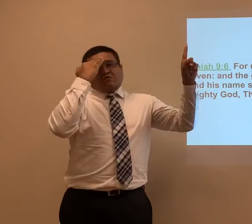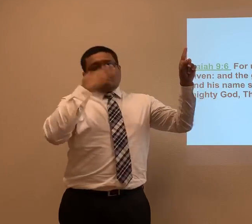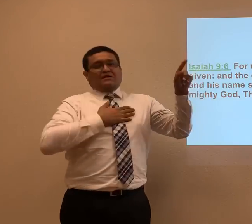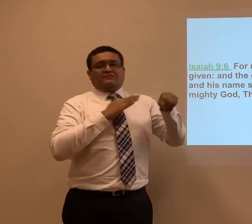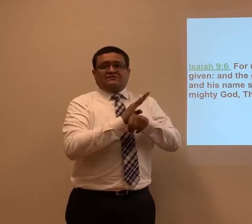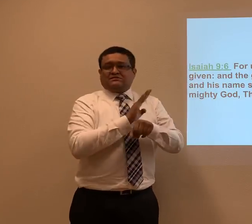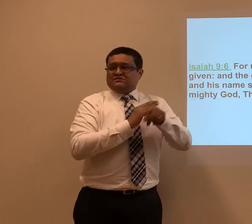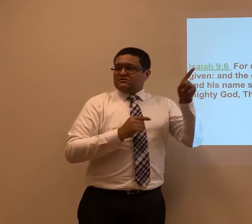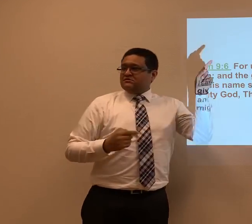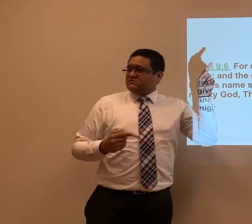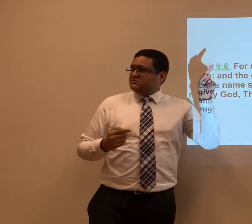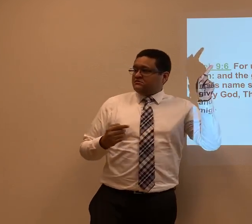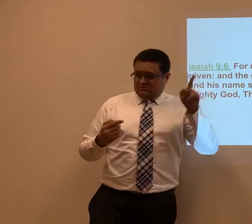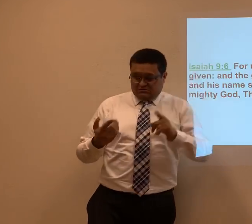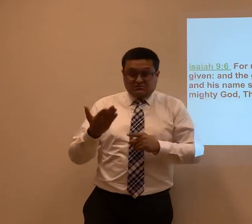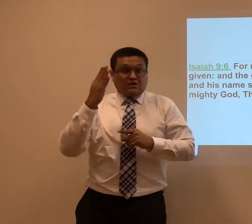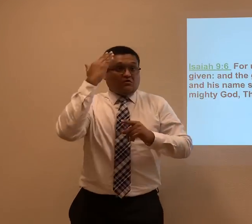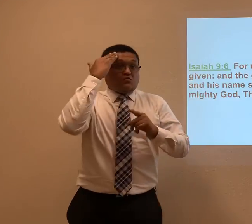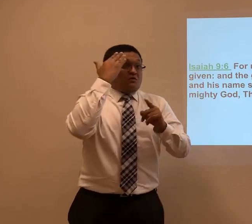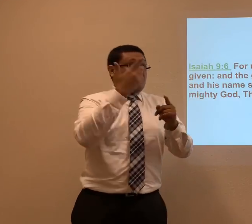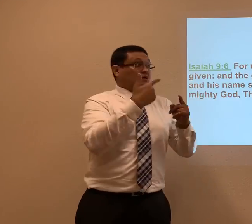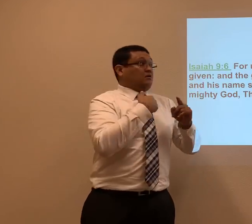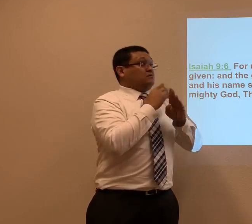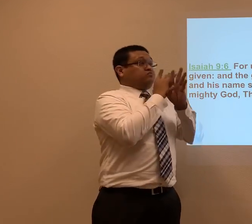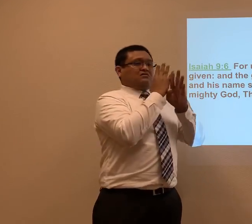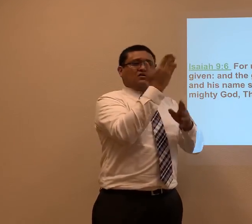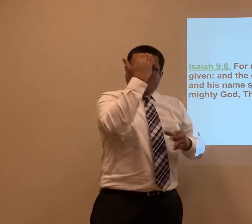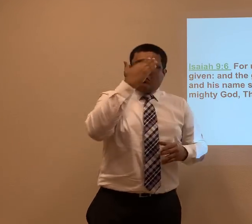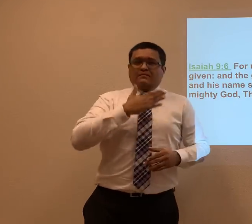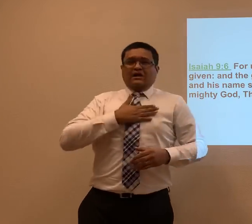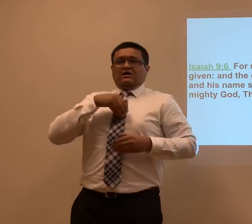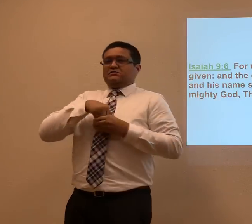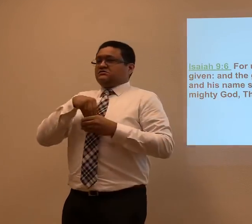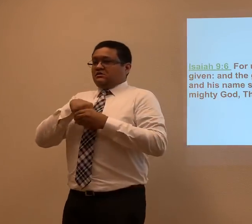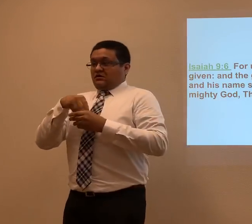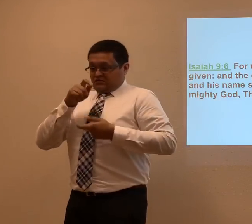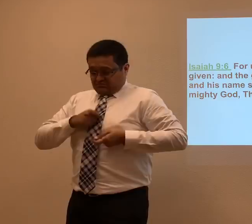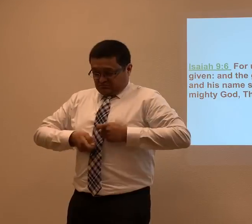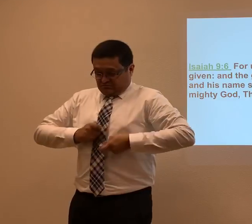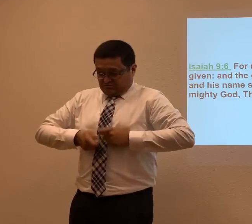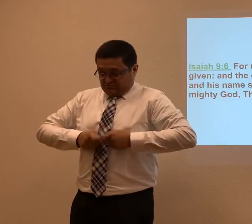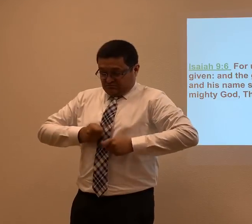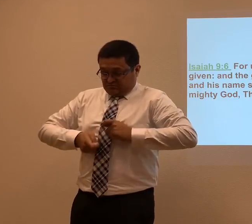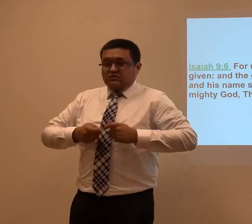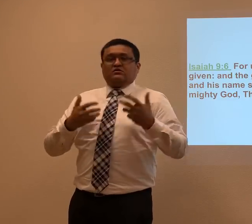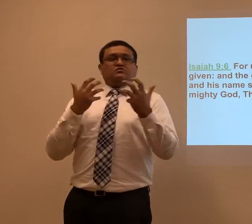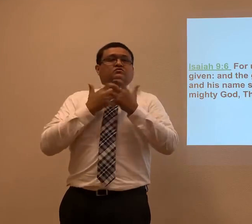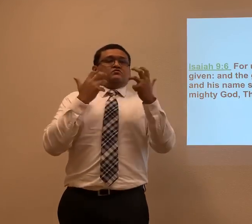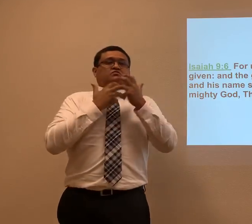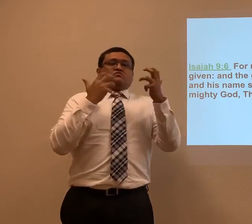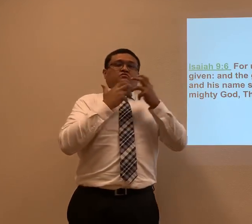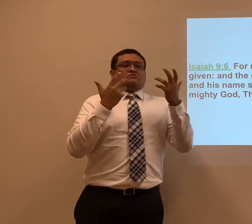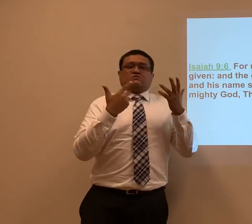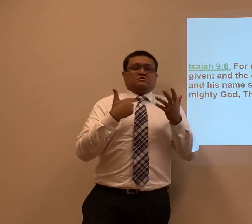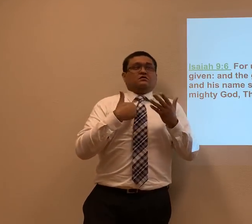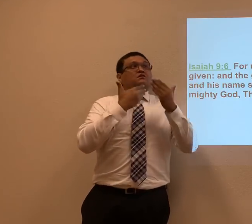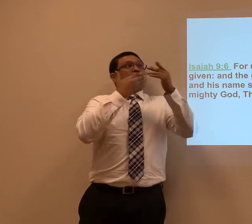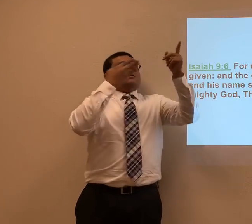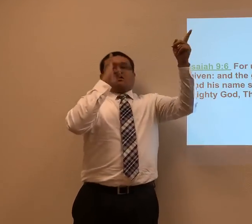it's God knows my business. Yeah. It's not none of your business, but God knows my life. He knows my background. He knows what's on the inside of me. And when you